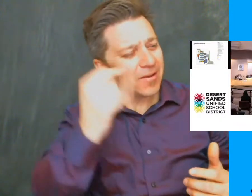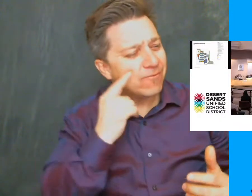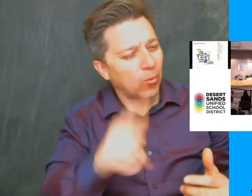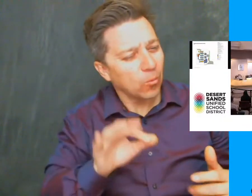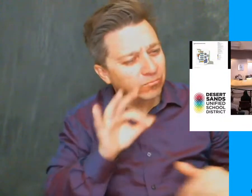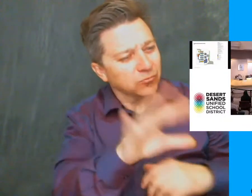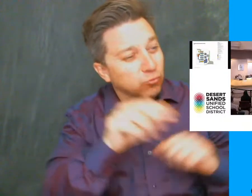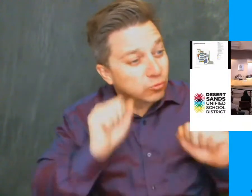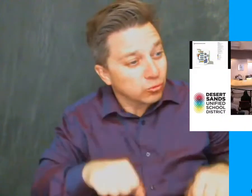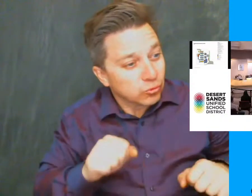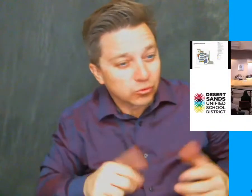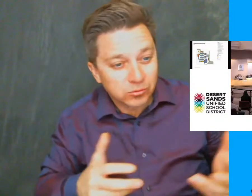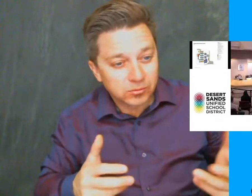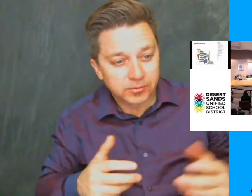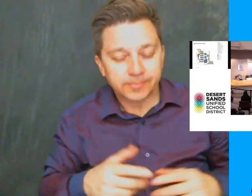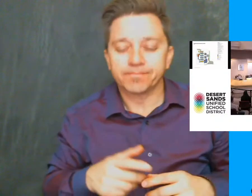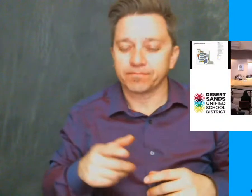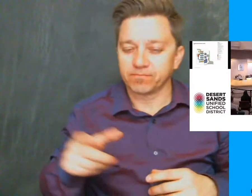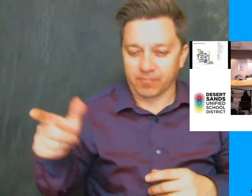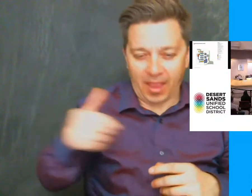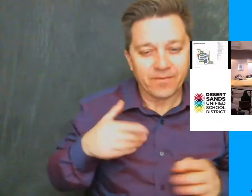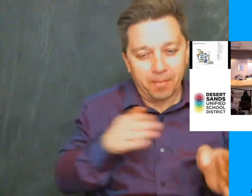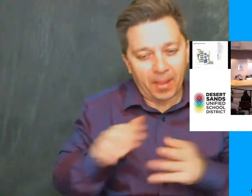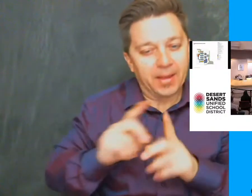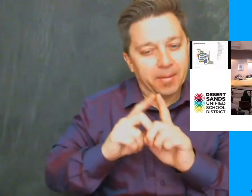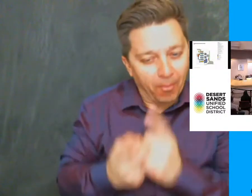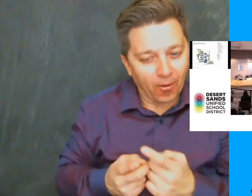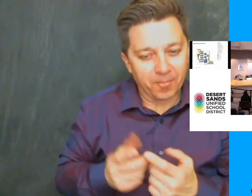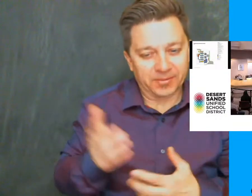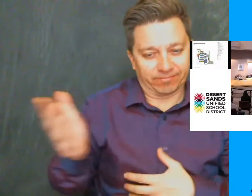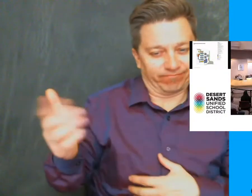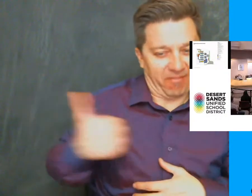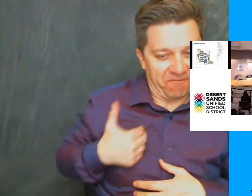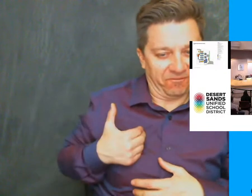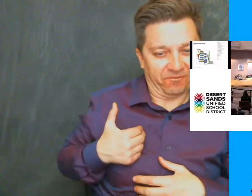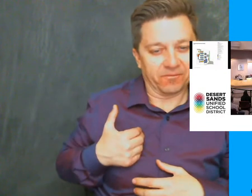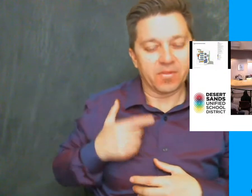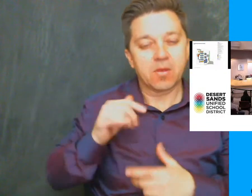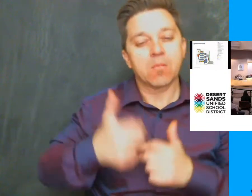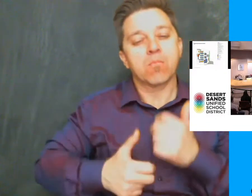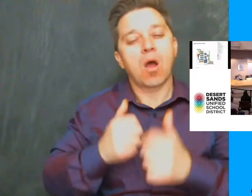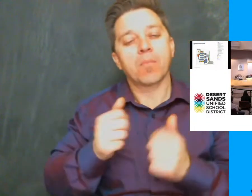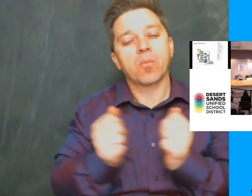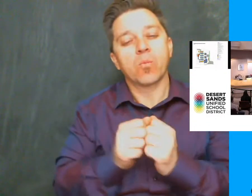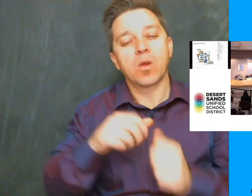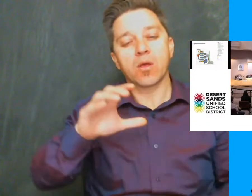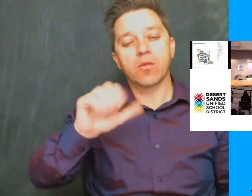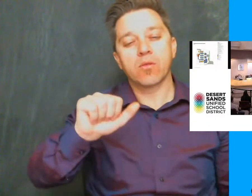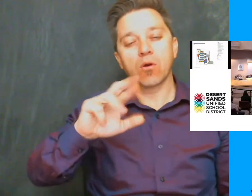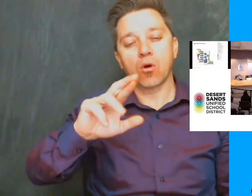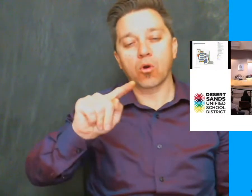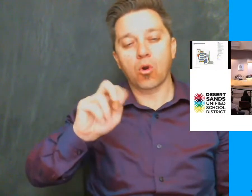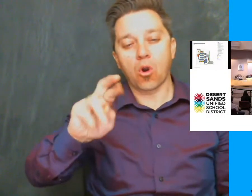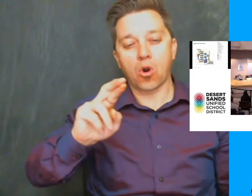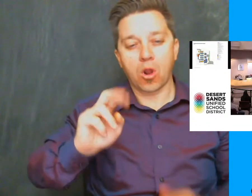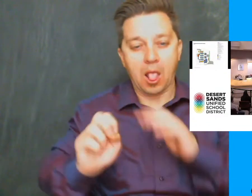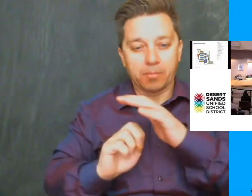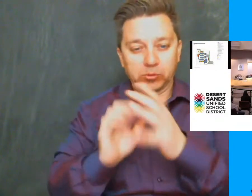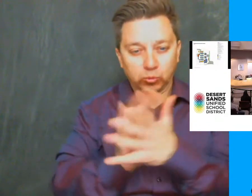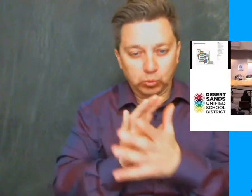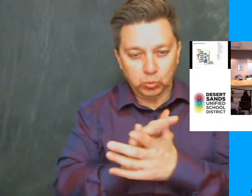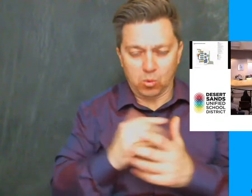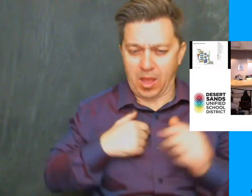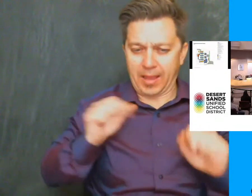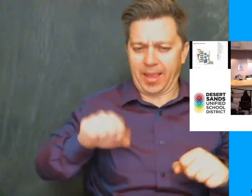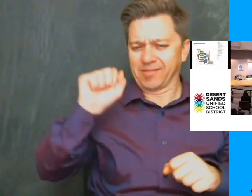I mean, that no offense, but that's what's gotten, that's the problem with Carter Elementary. And I can name all the other schools where we